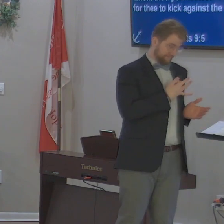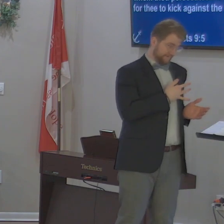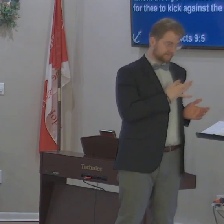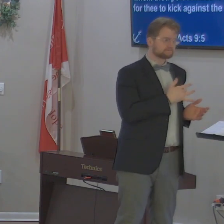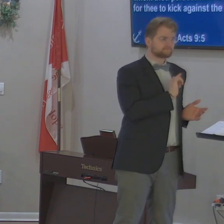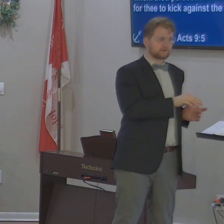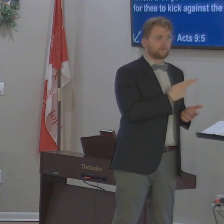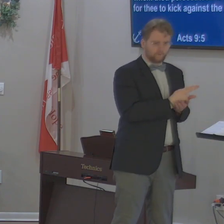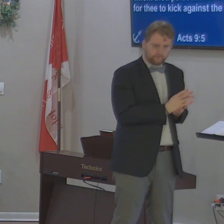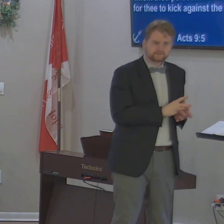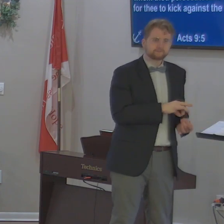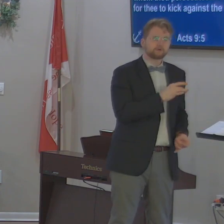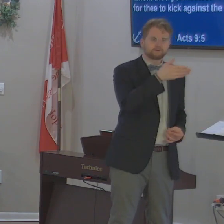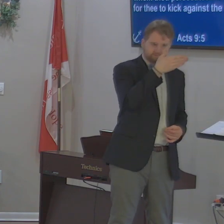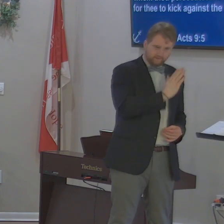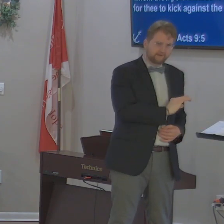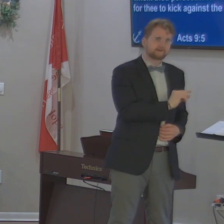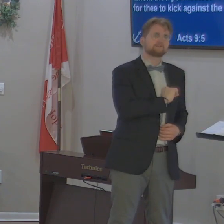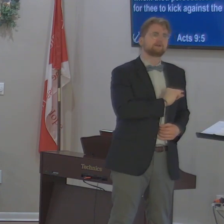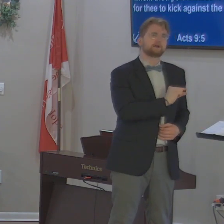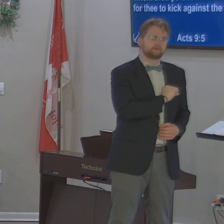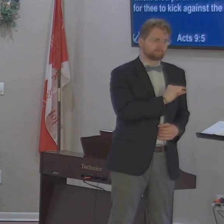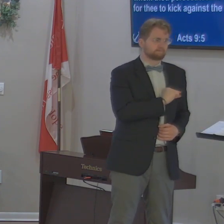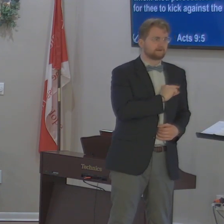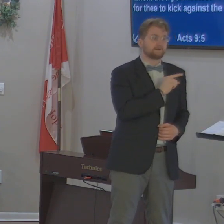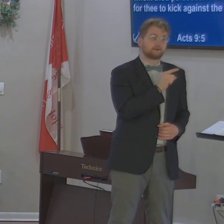you for your need of a Savior.